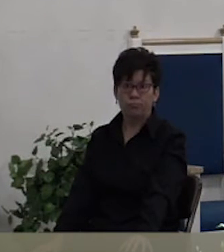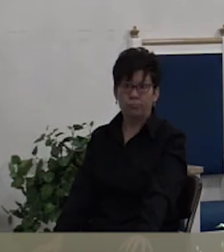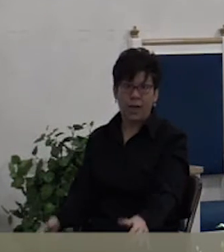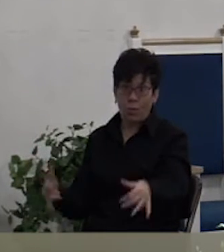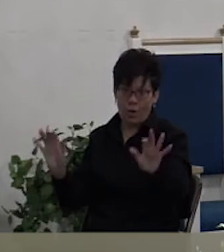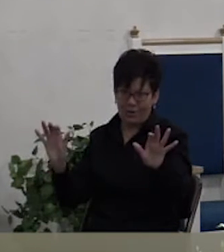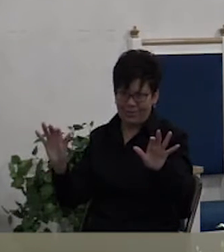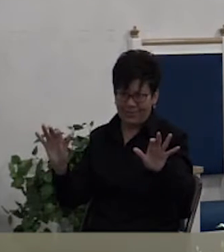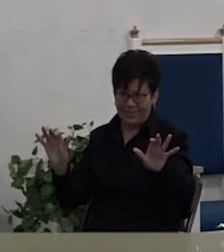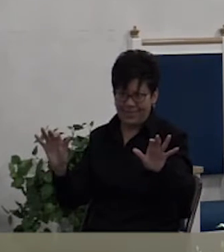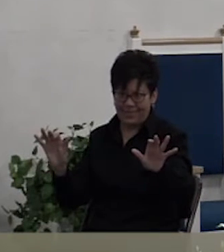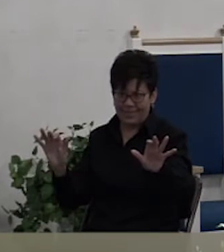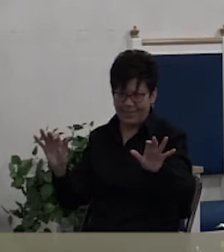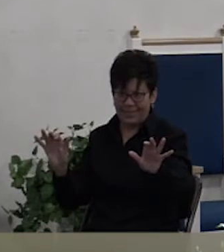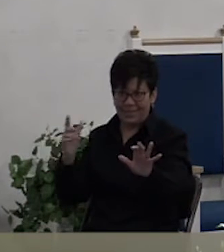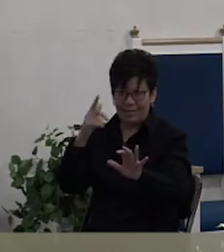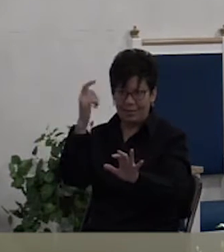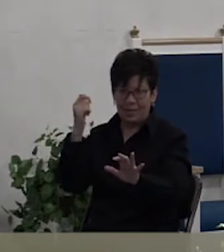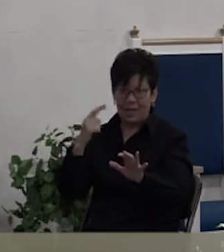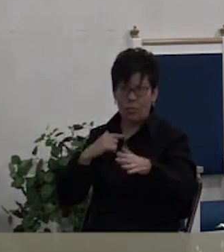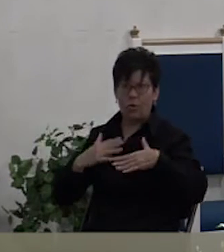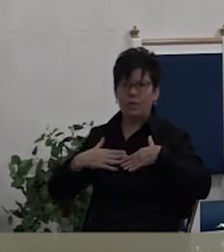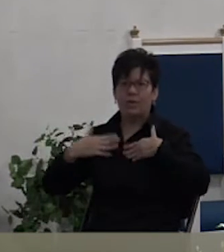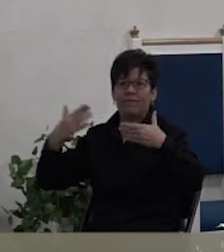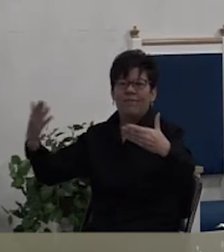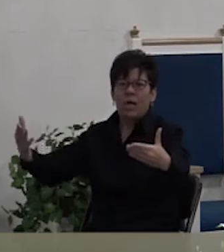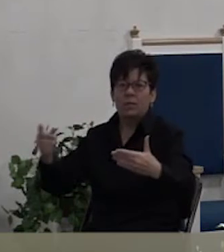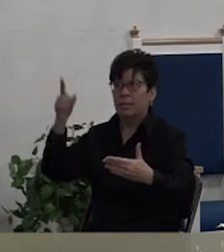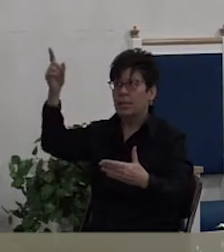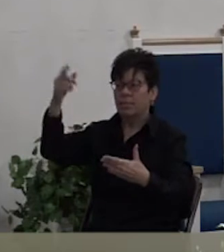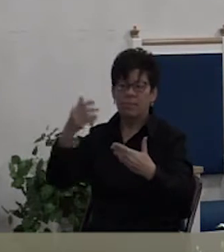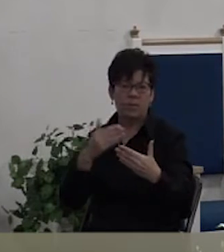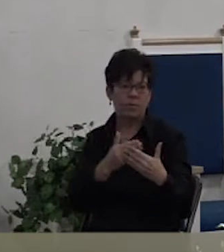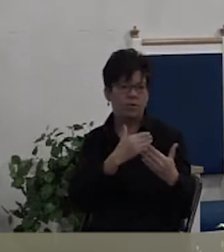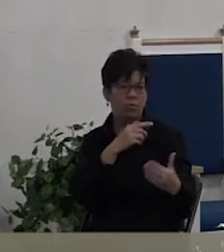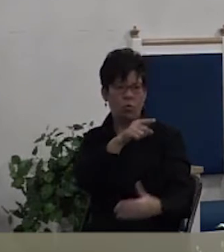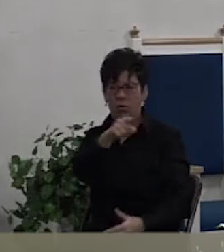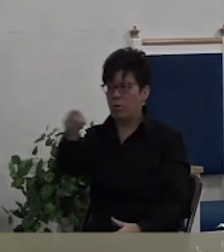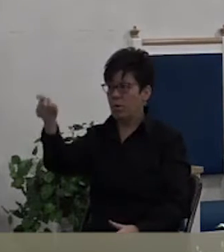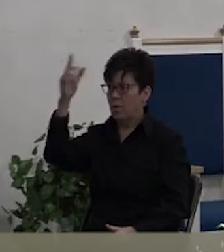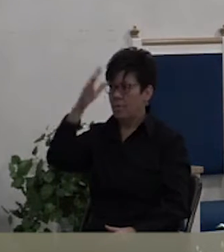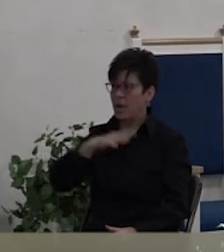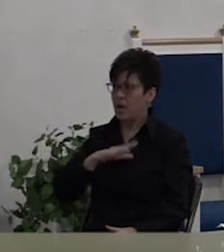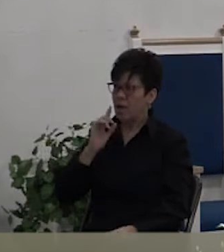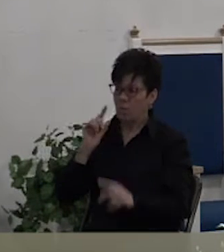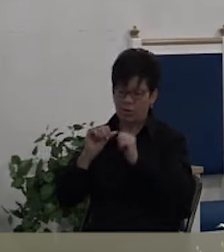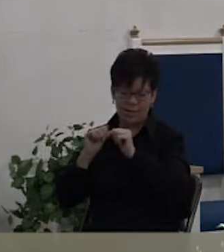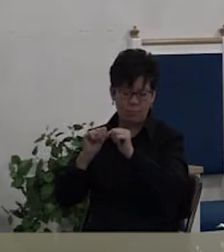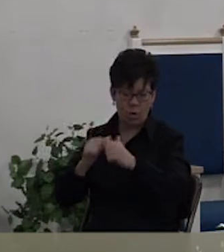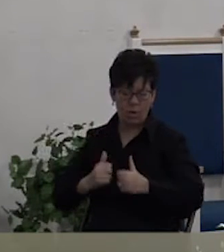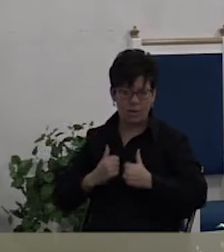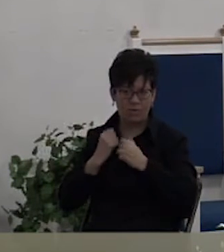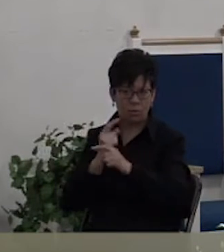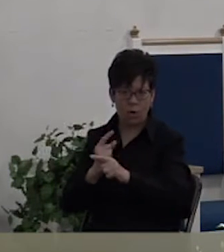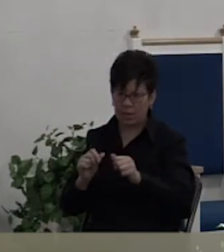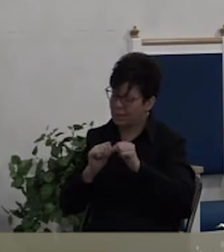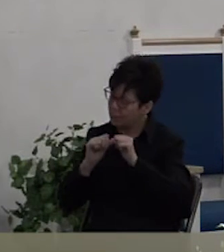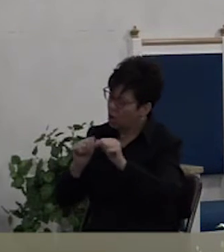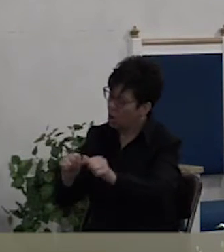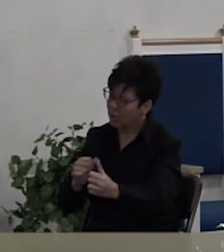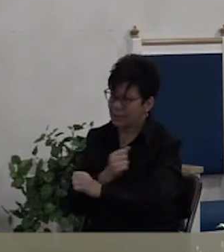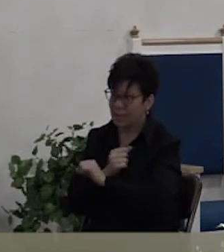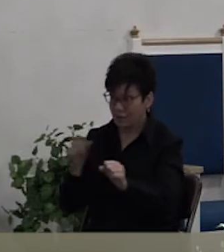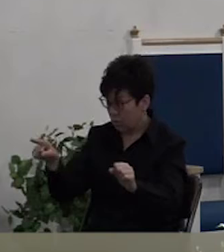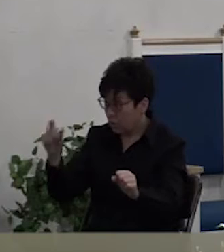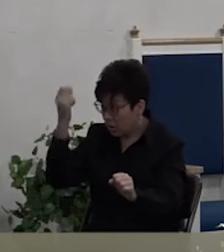You know why? Because I want to confess him before men. I'm going to keep on living right. Keep on living saved. Y'all